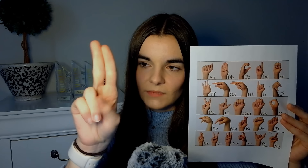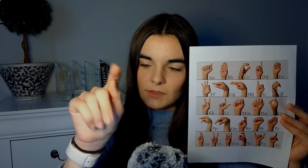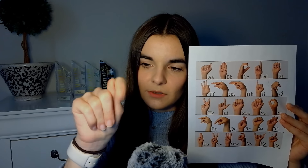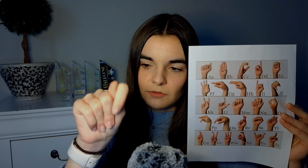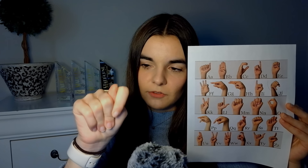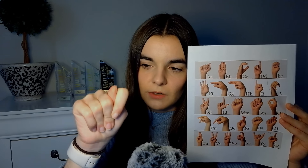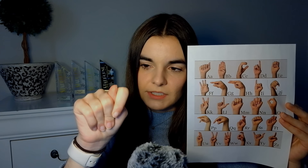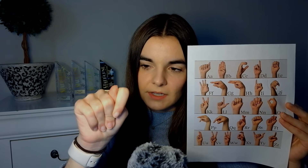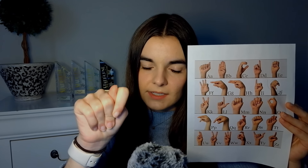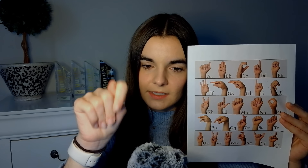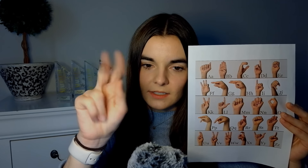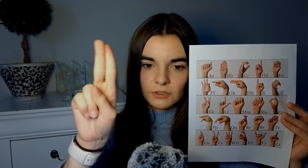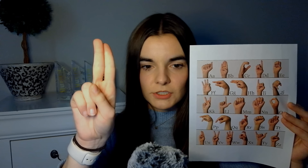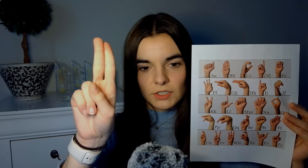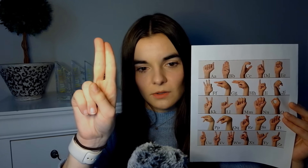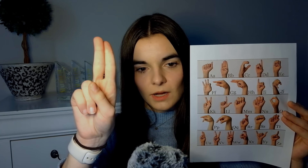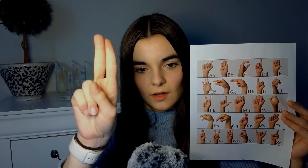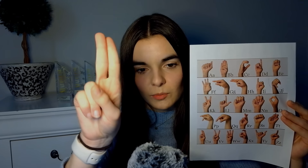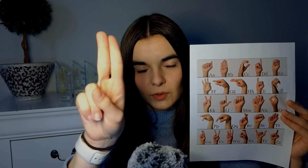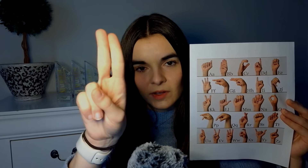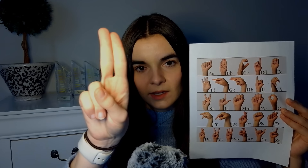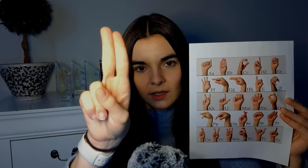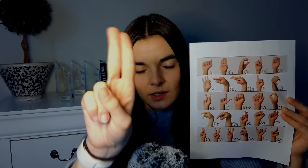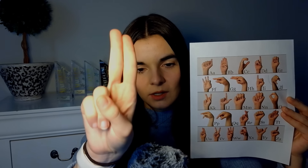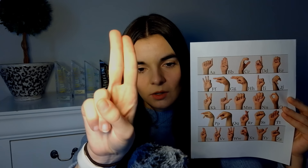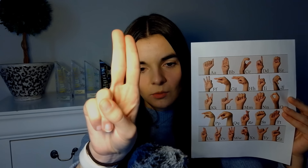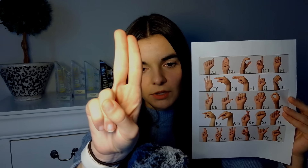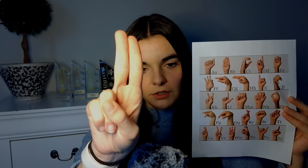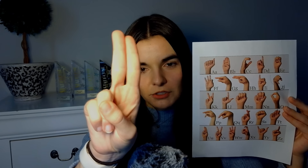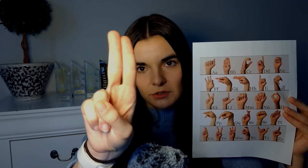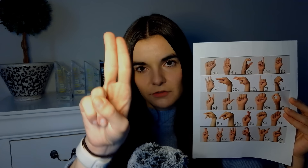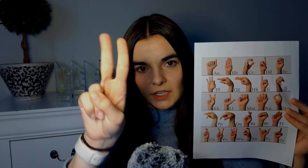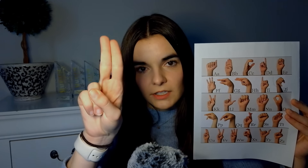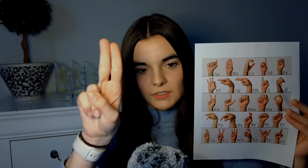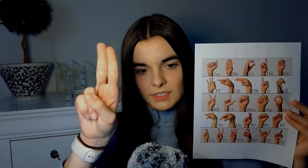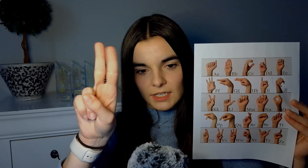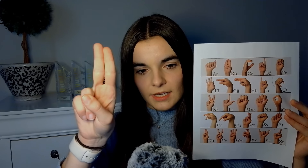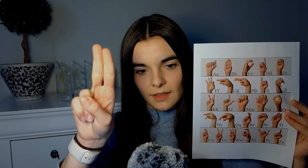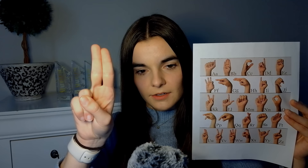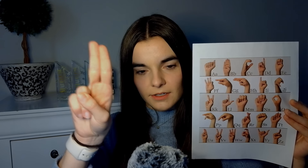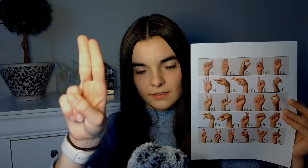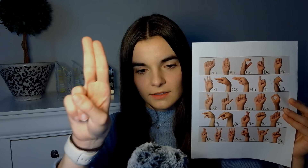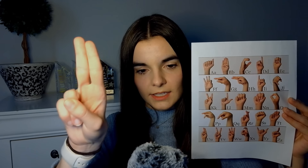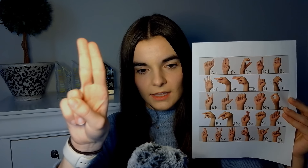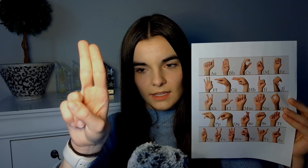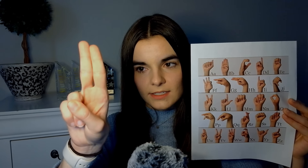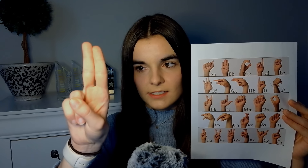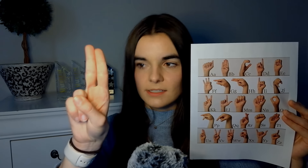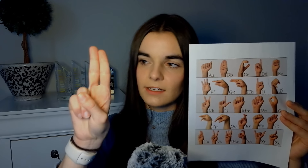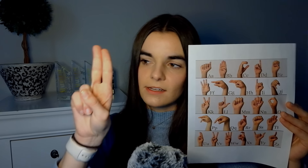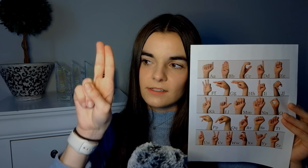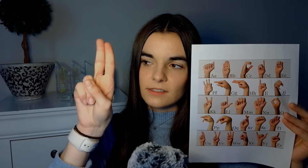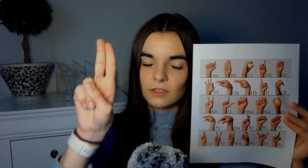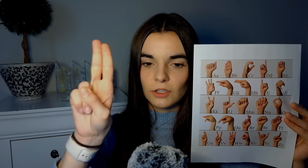it flows nicely. You'll just go up with your two fingers together like this is